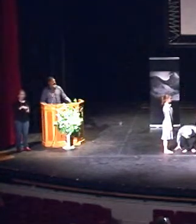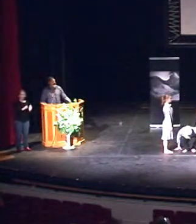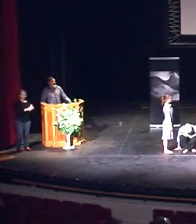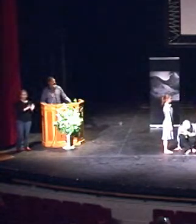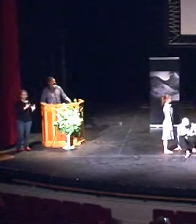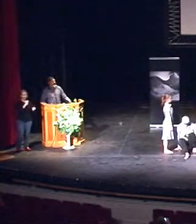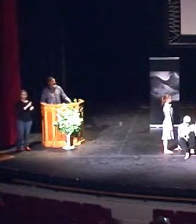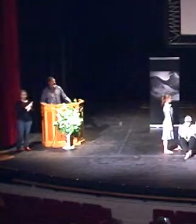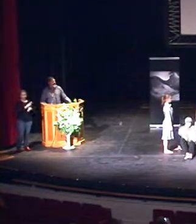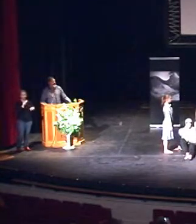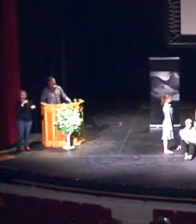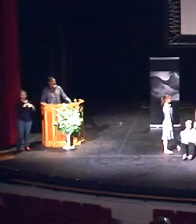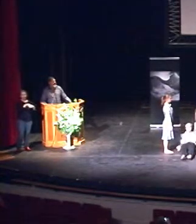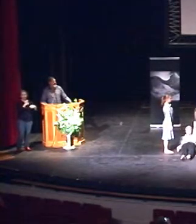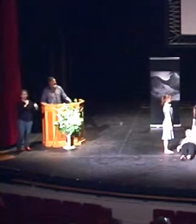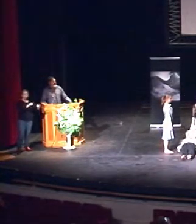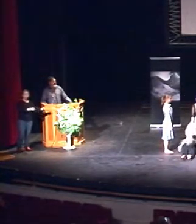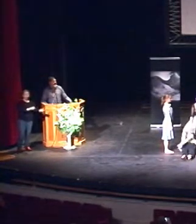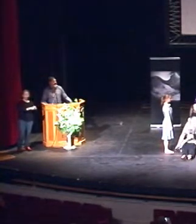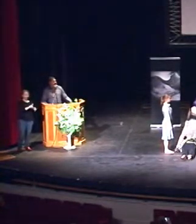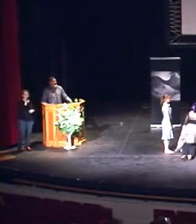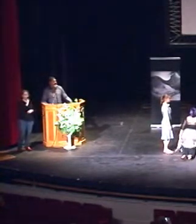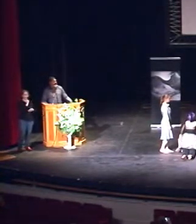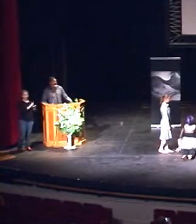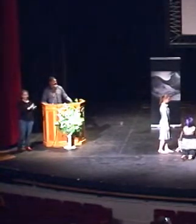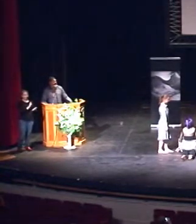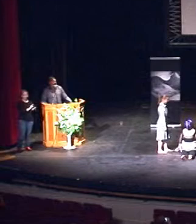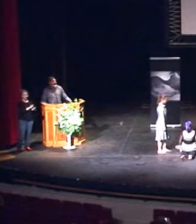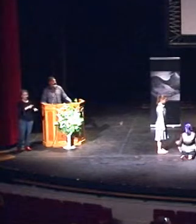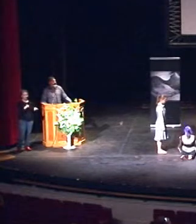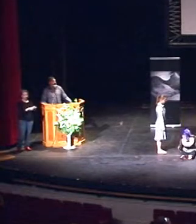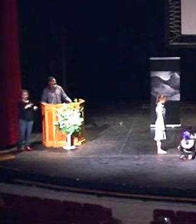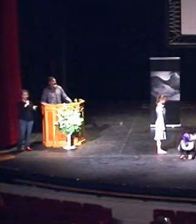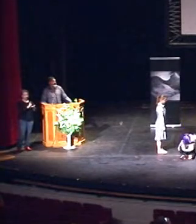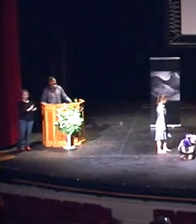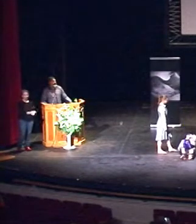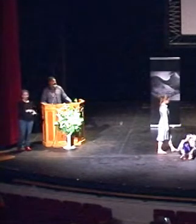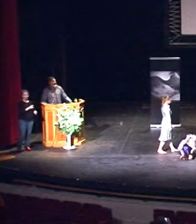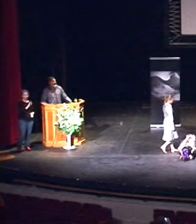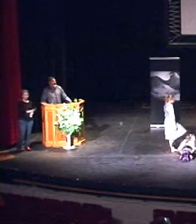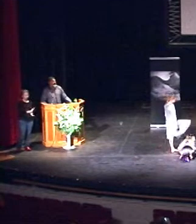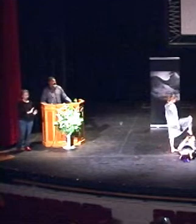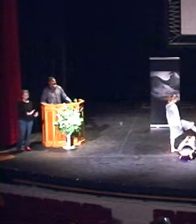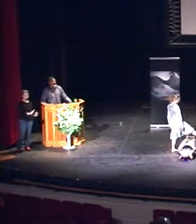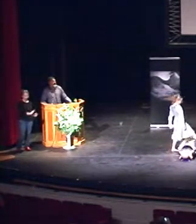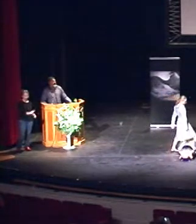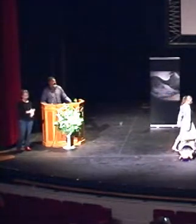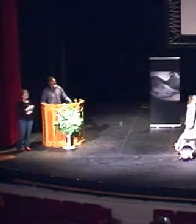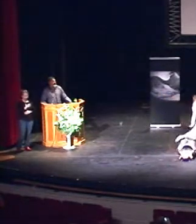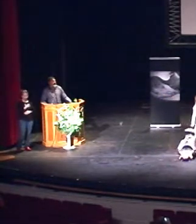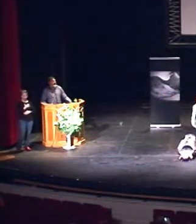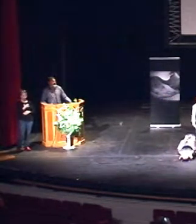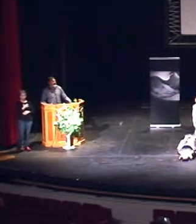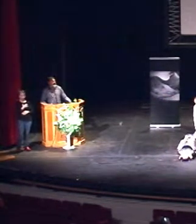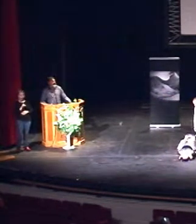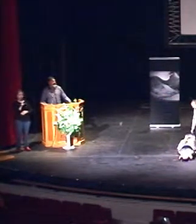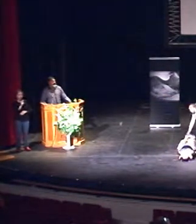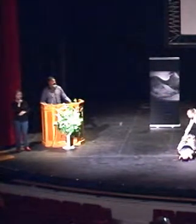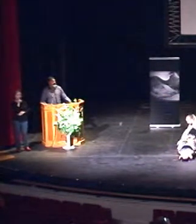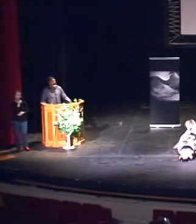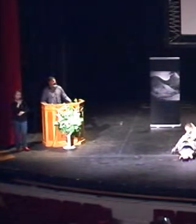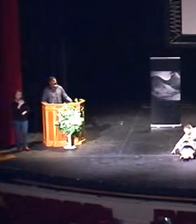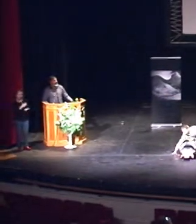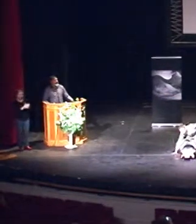usually spend in my office every day and every week as a pastor? The question is not if I stop to help